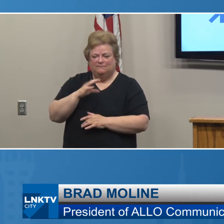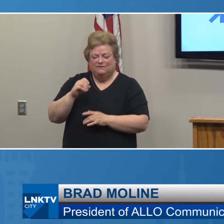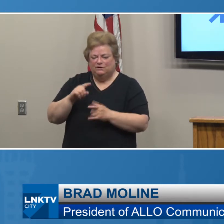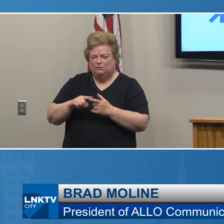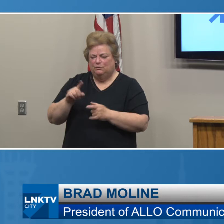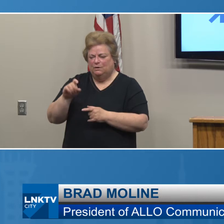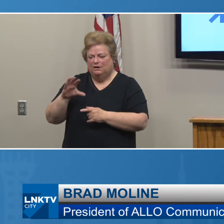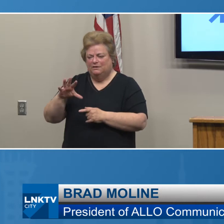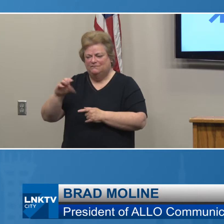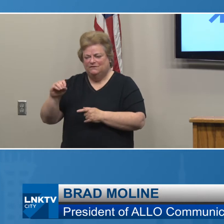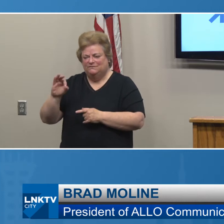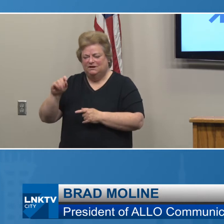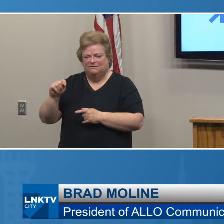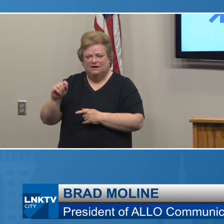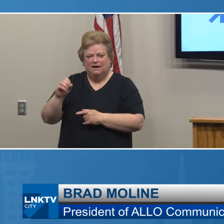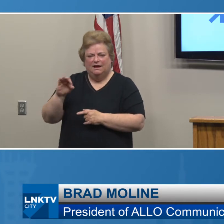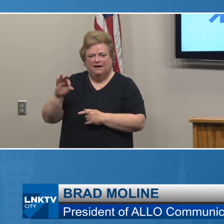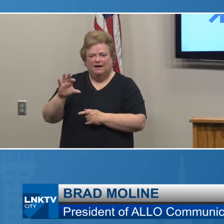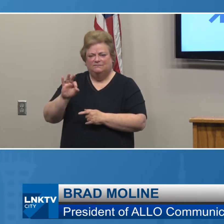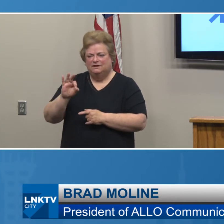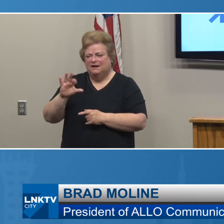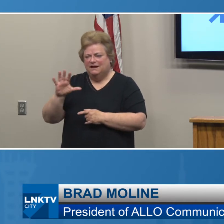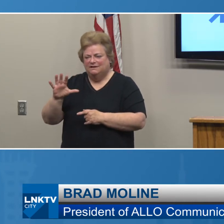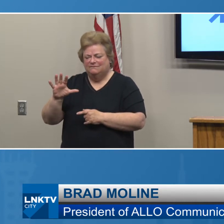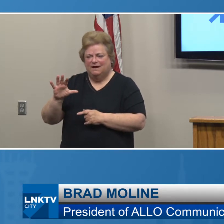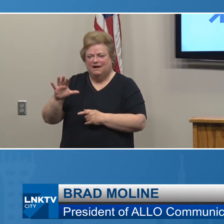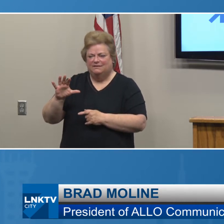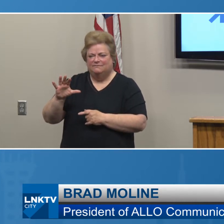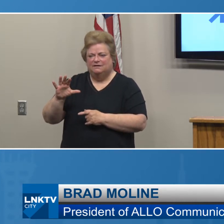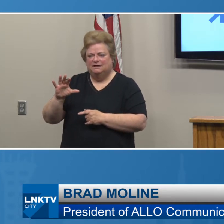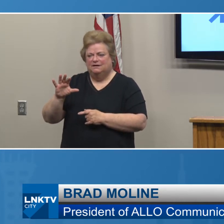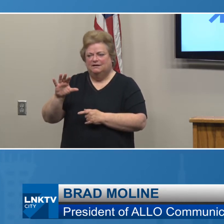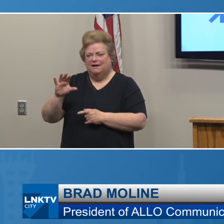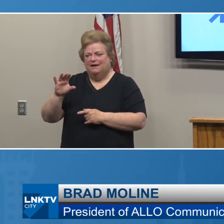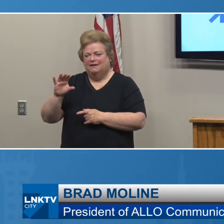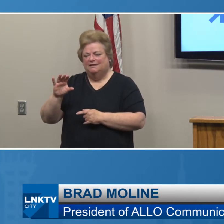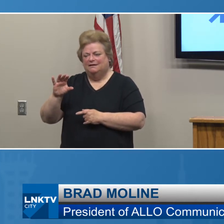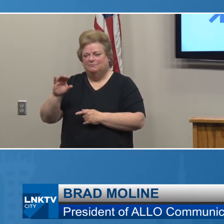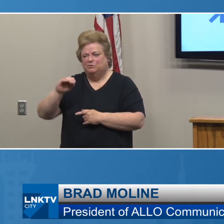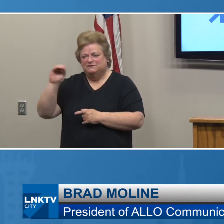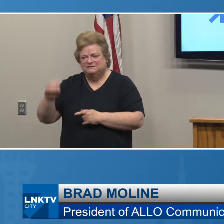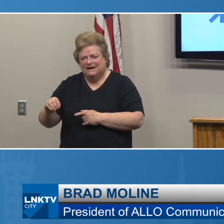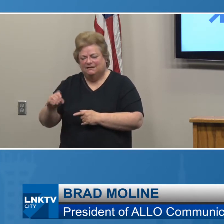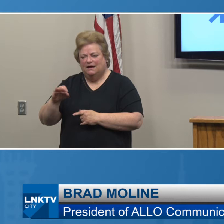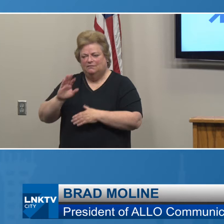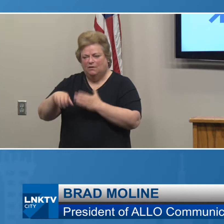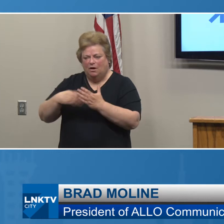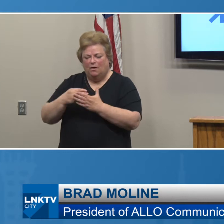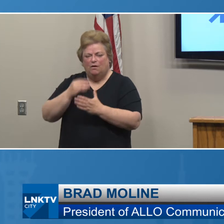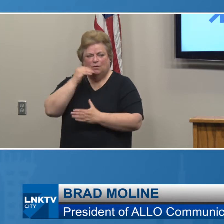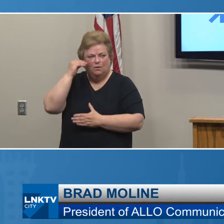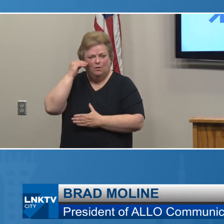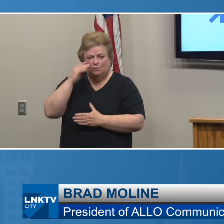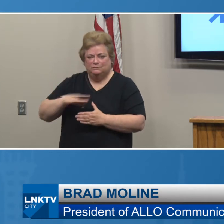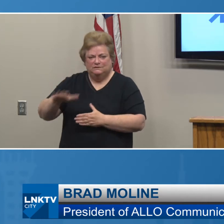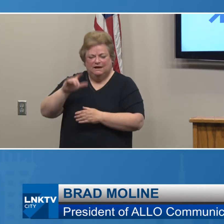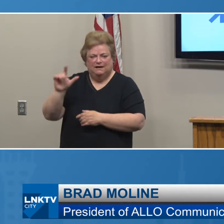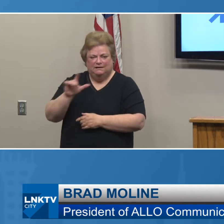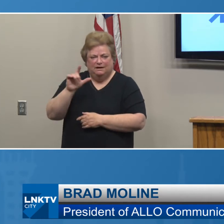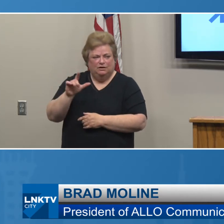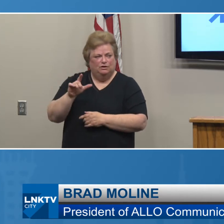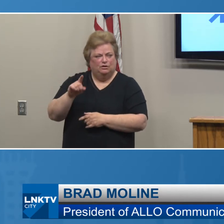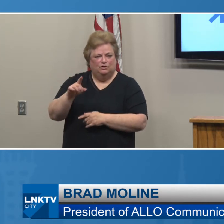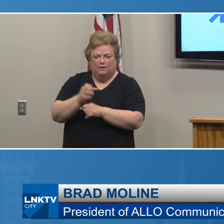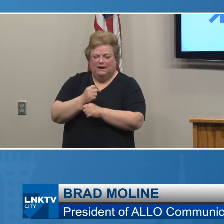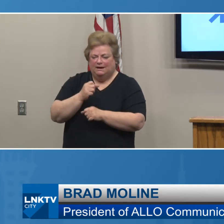feet of 95, 6, 7, 8% of all the homes in Lincoln. So you can get a